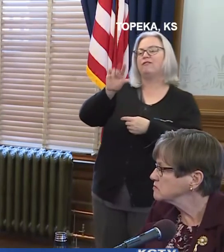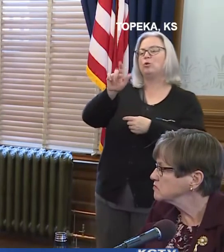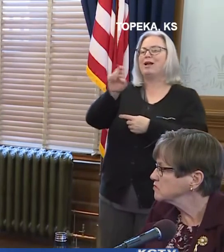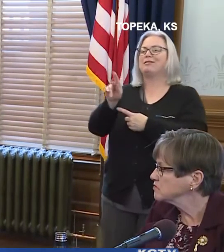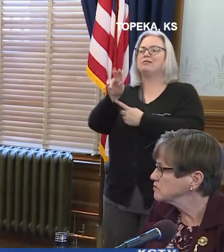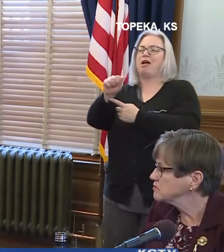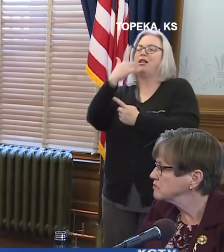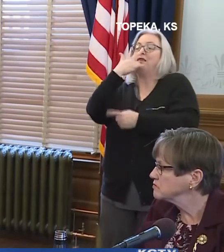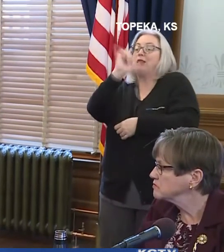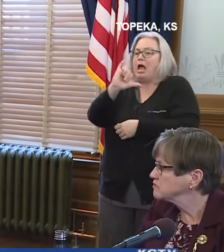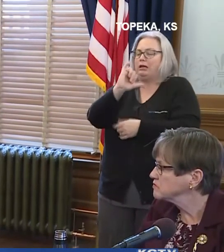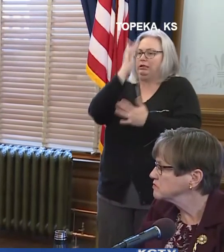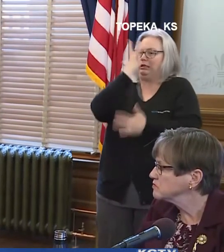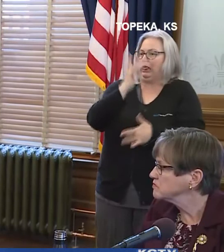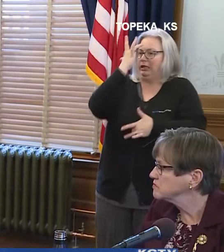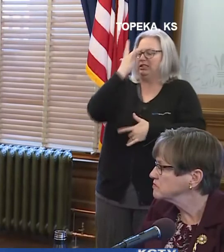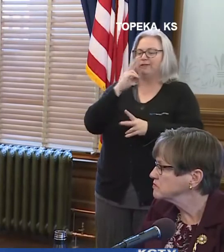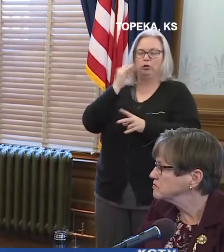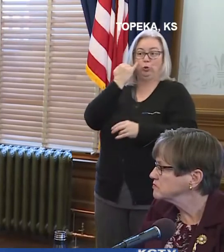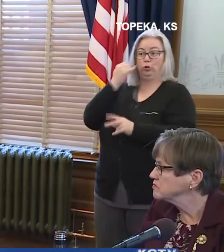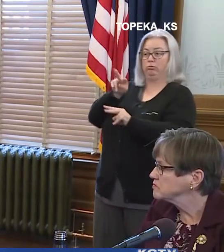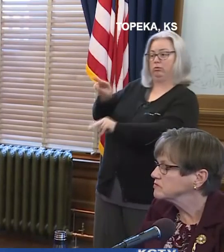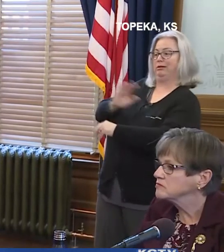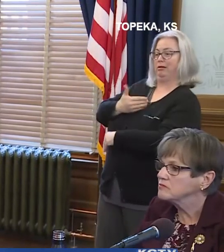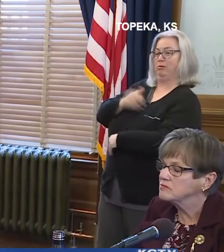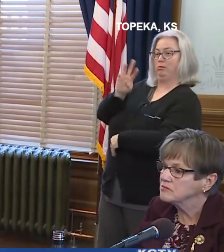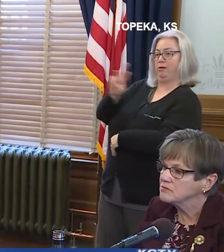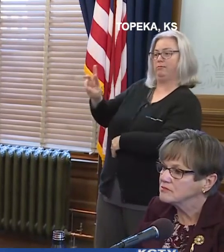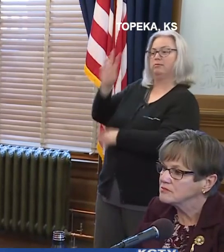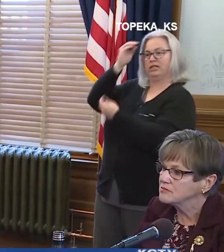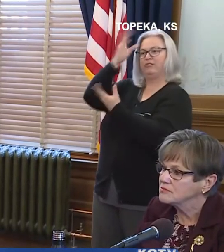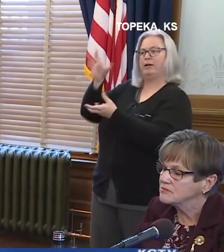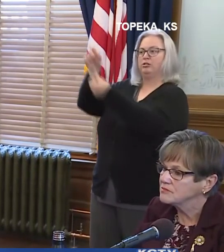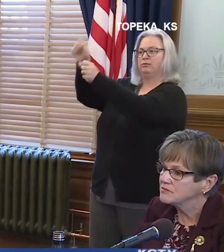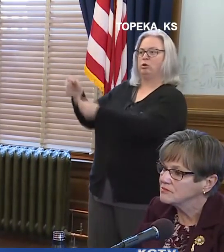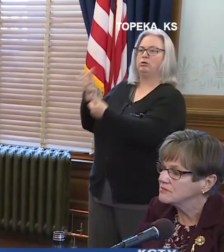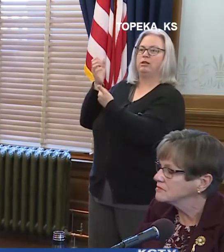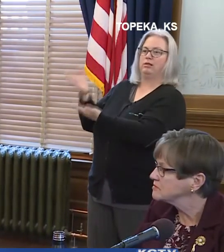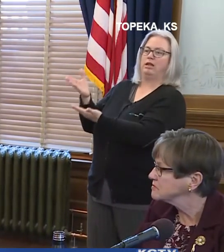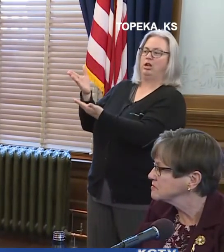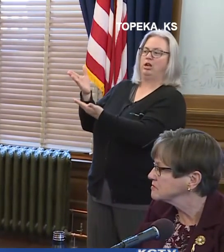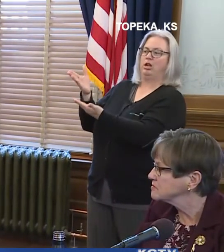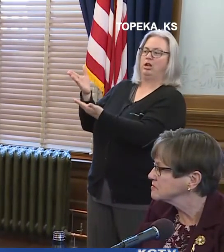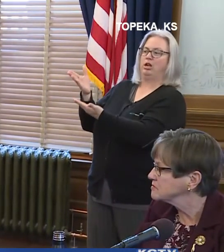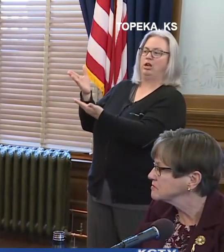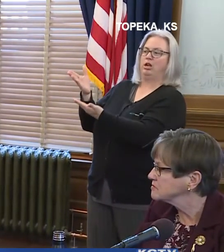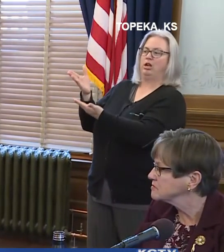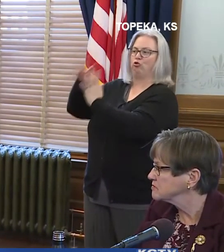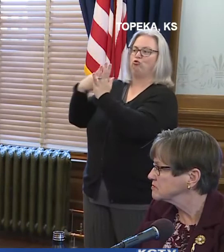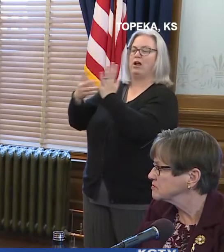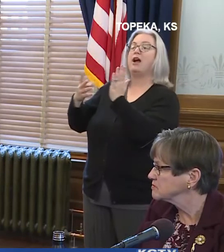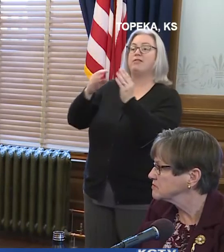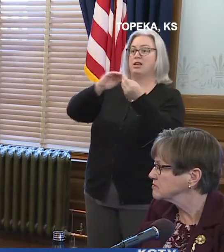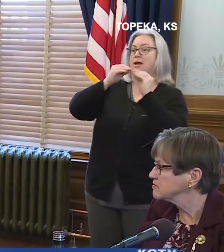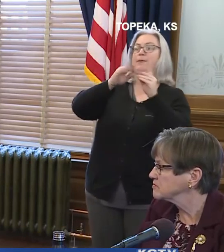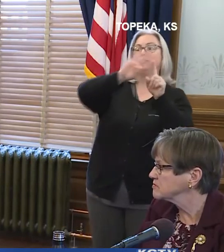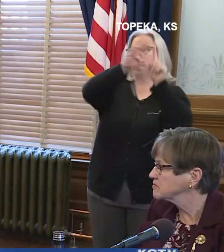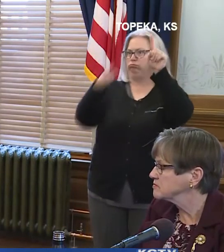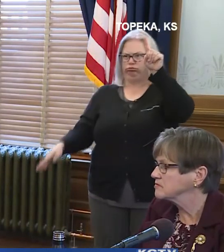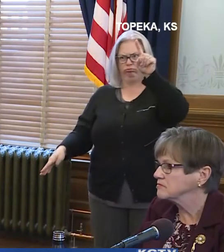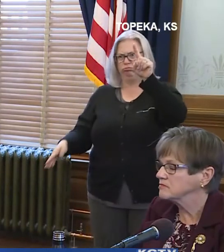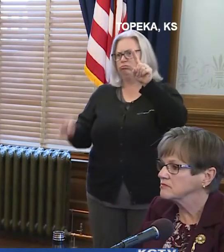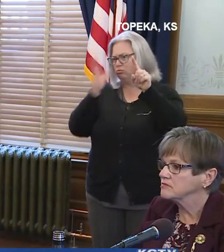our, if you look on our website, we have that always kept current. That graph is dropping like a rock.